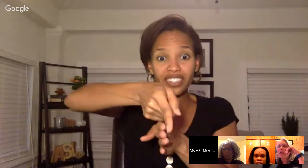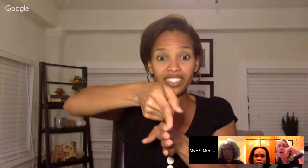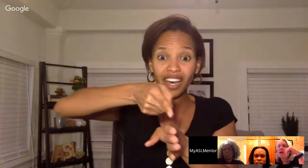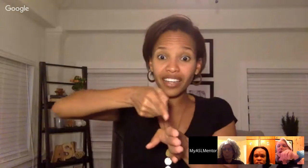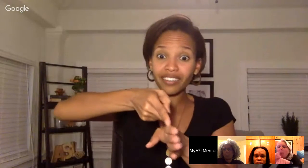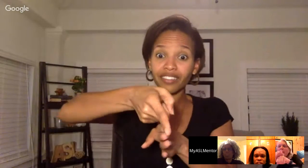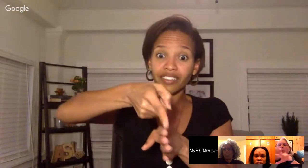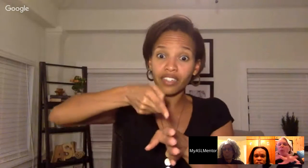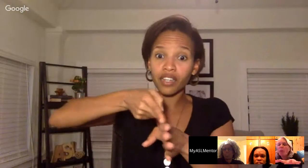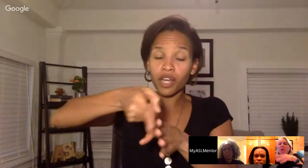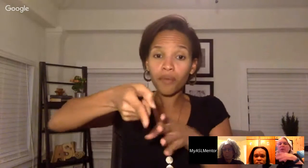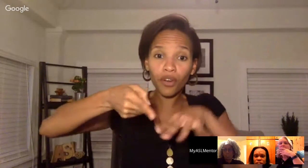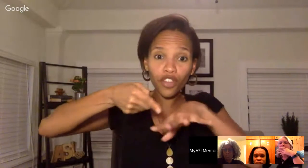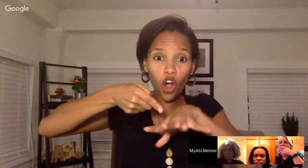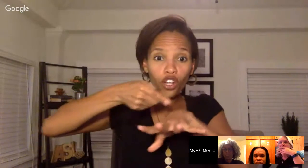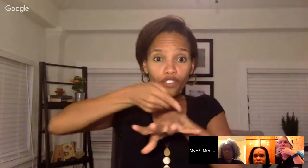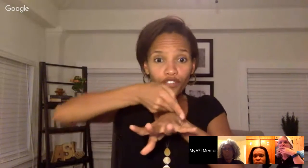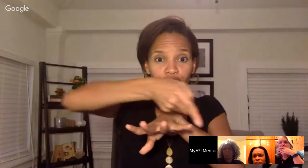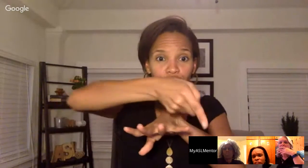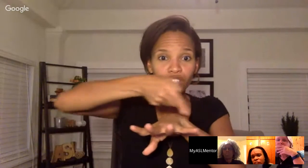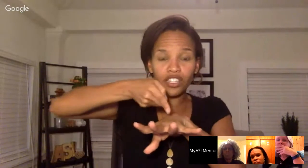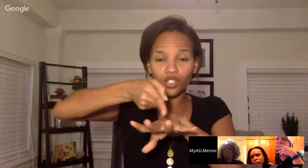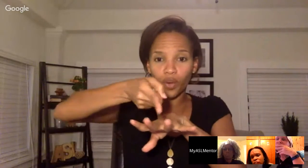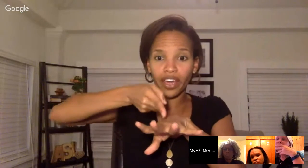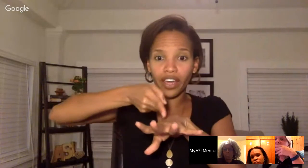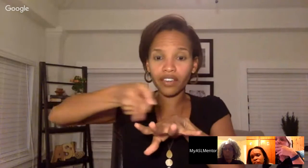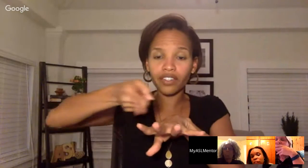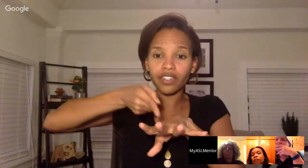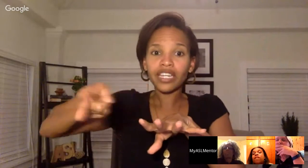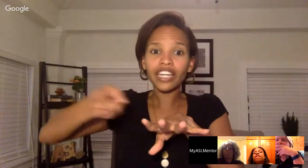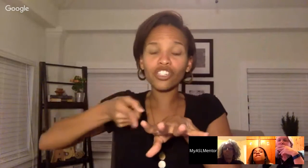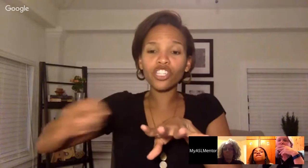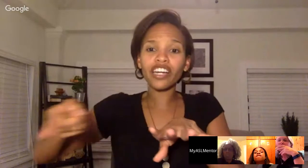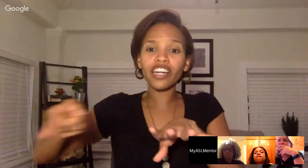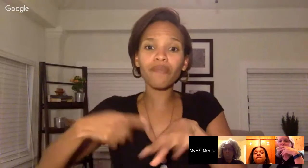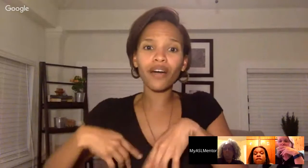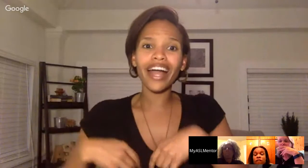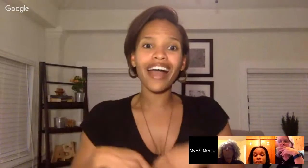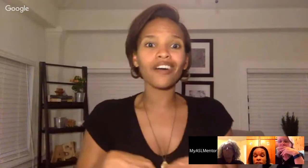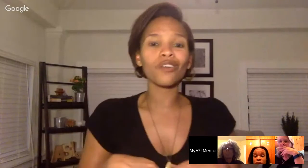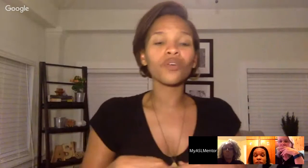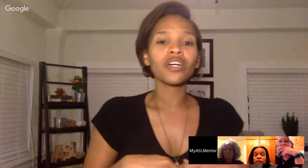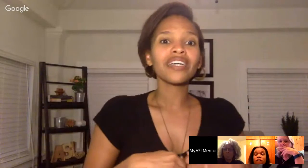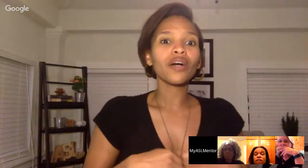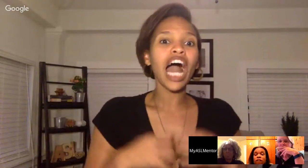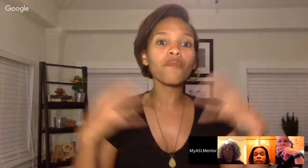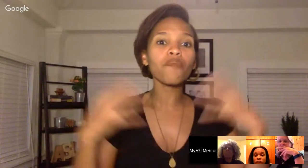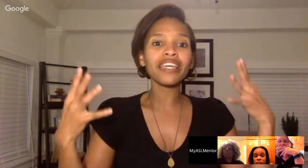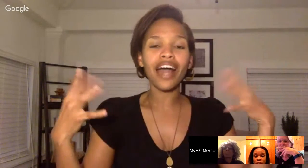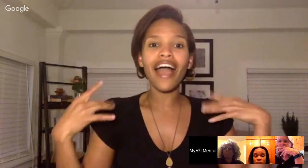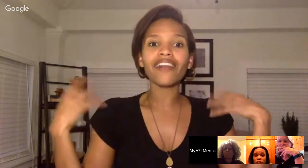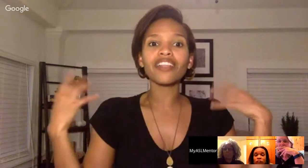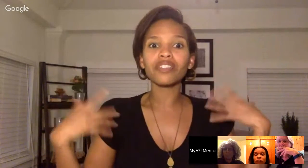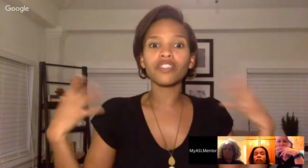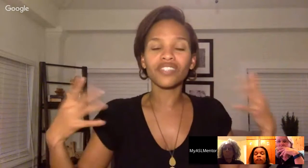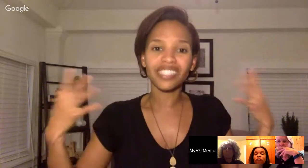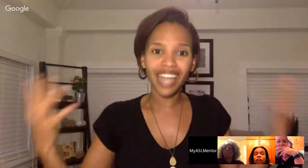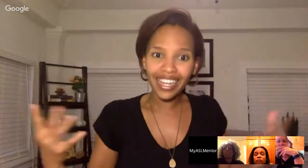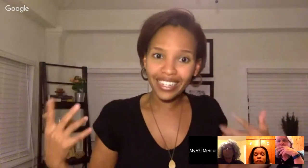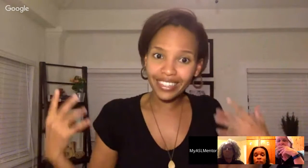this sign, but with all of her fingers this way. And she's talking about how many elements of society